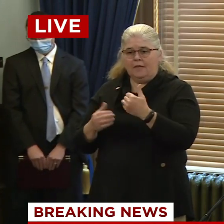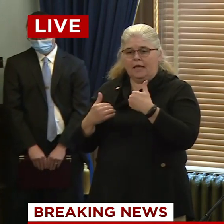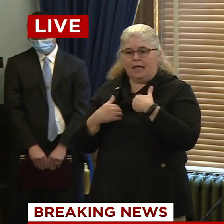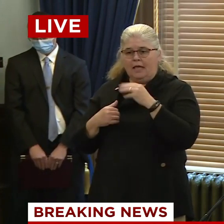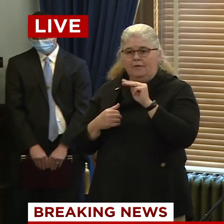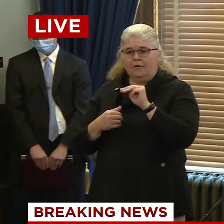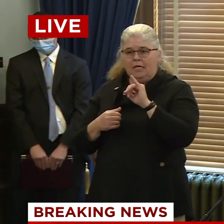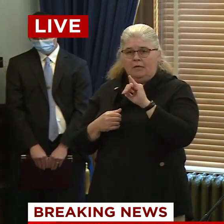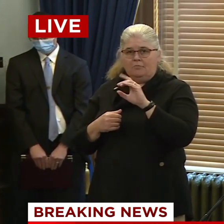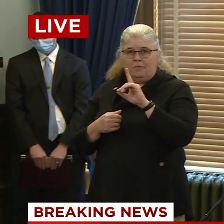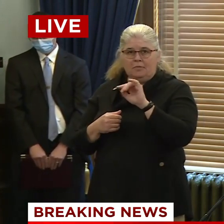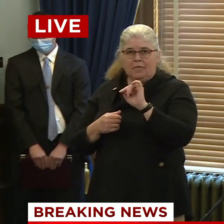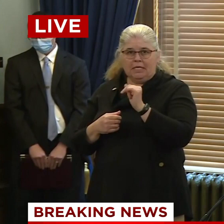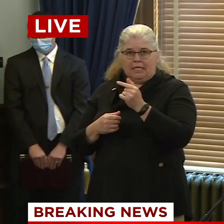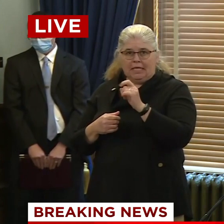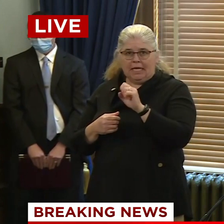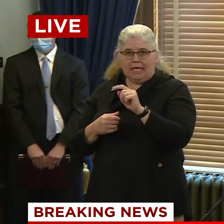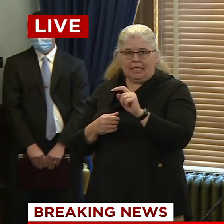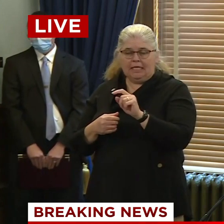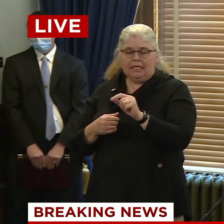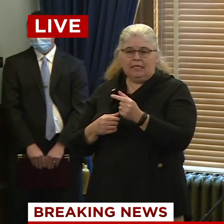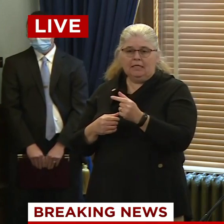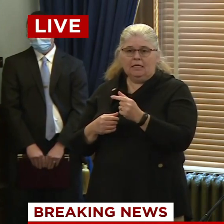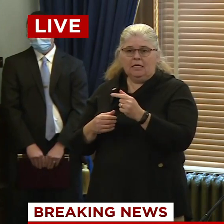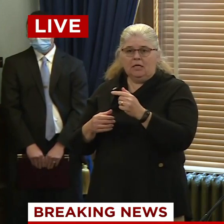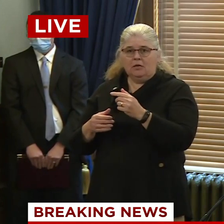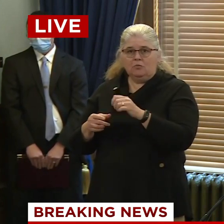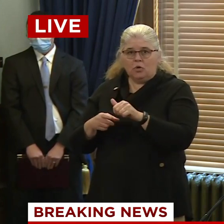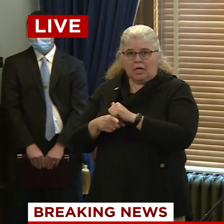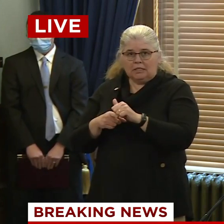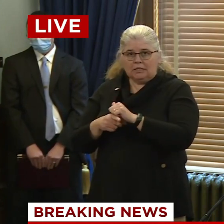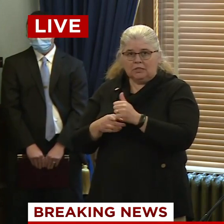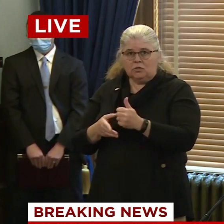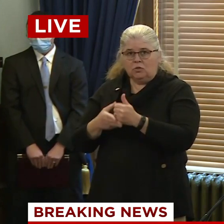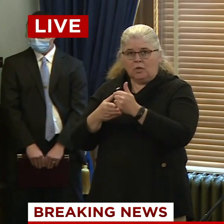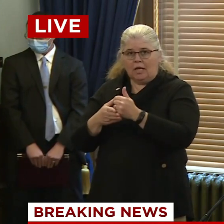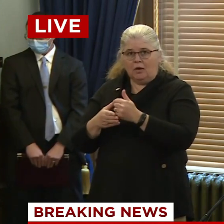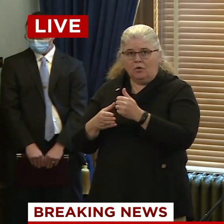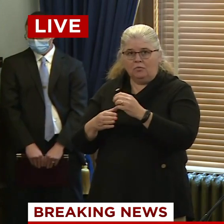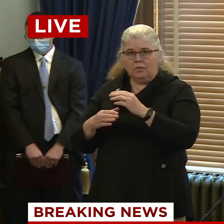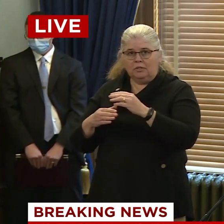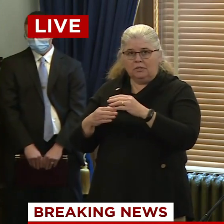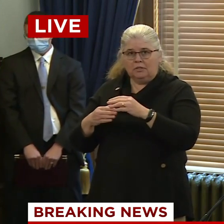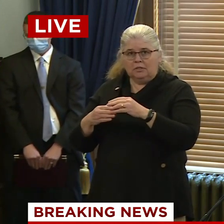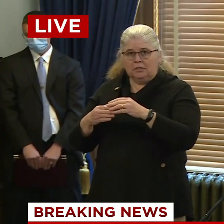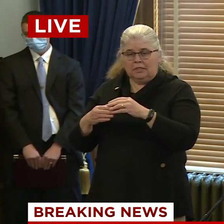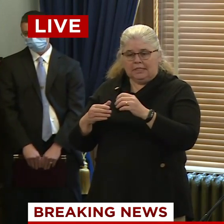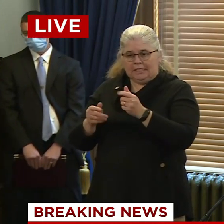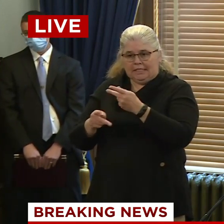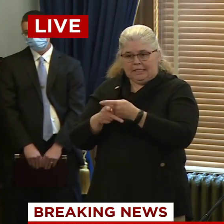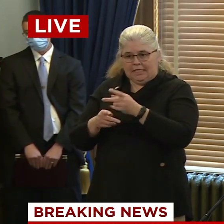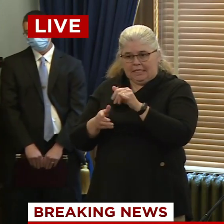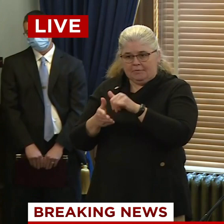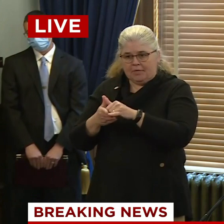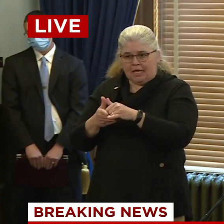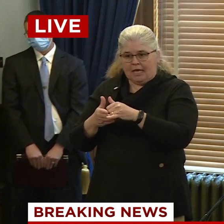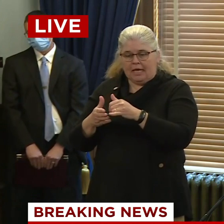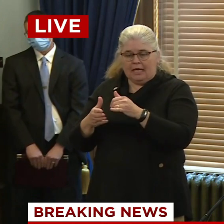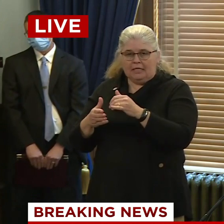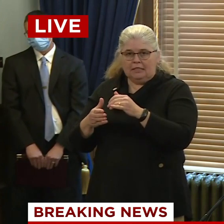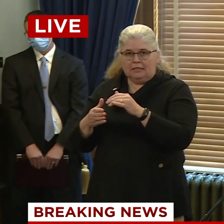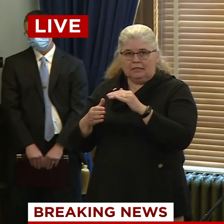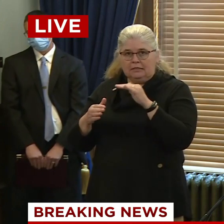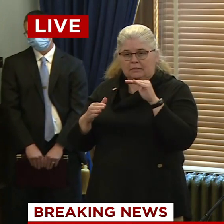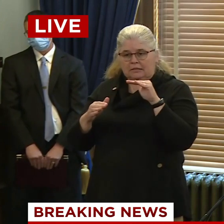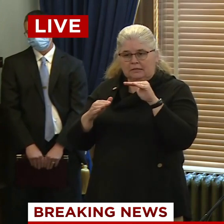prices. So that's one aspect. And then for the utilities that we regulate, we're going to be looking at practices in